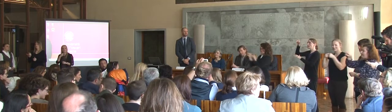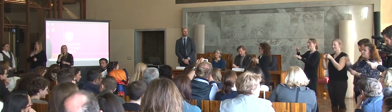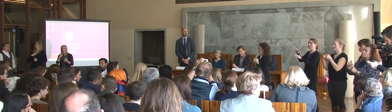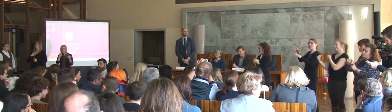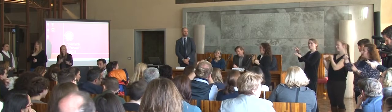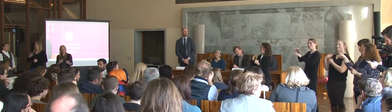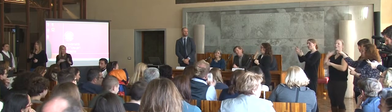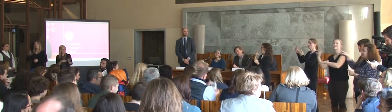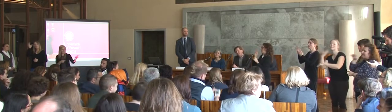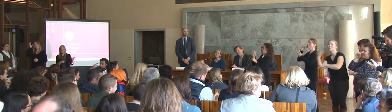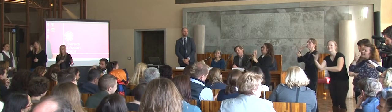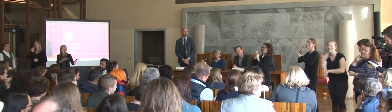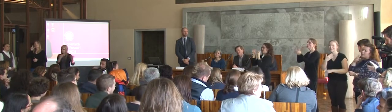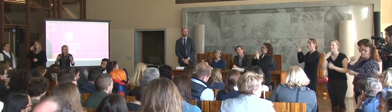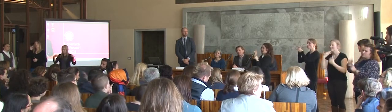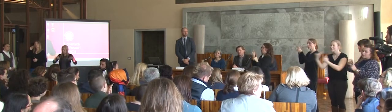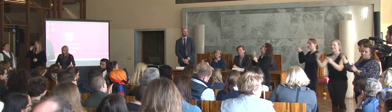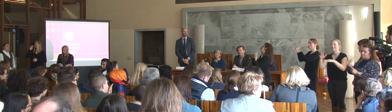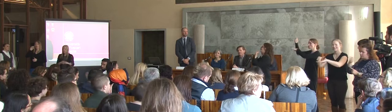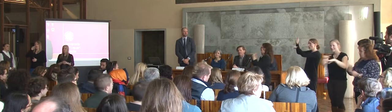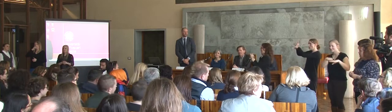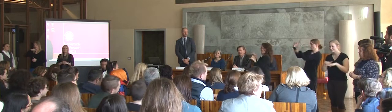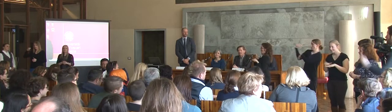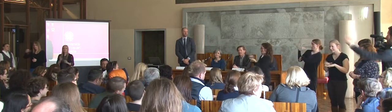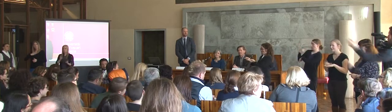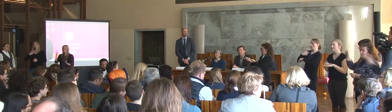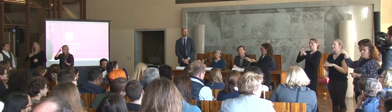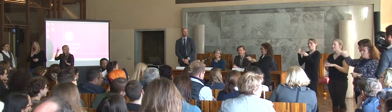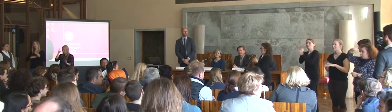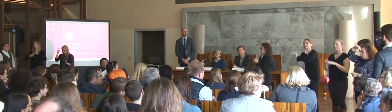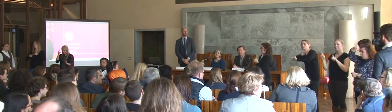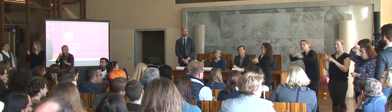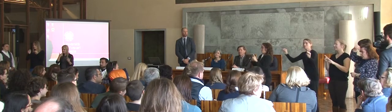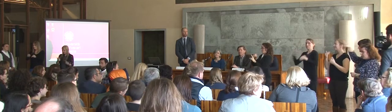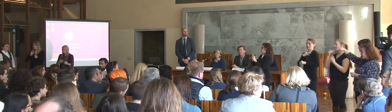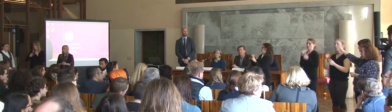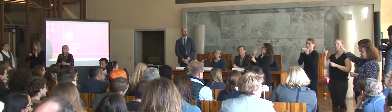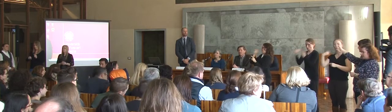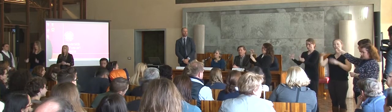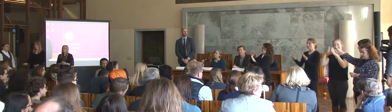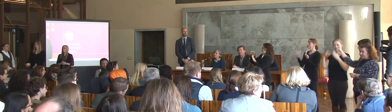Professor Cardinaletti for inviting me here and Ca' Foscari University.